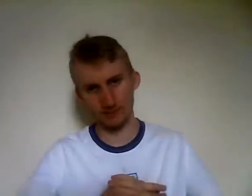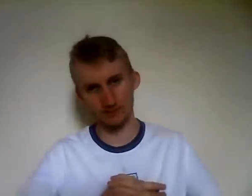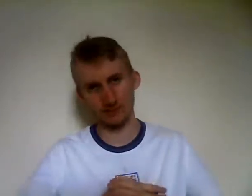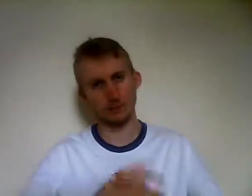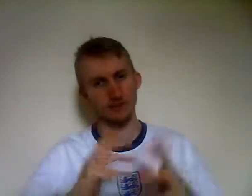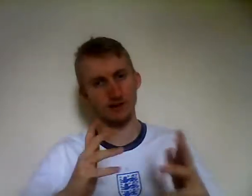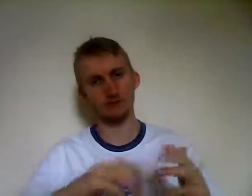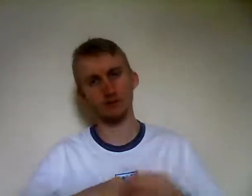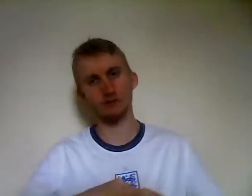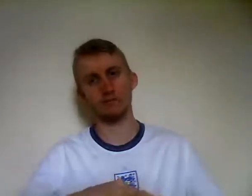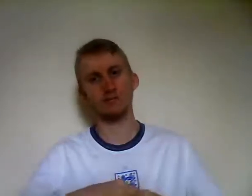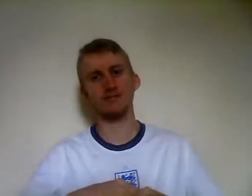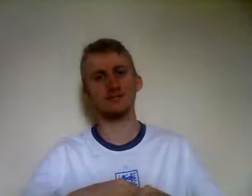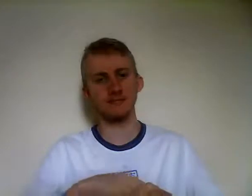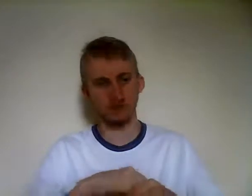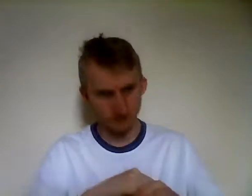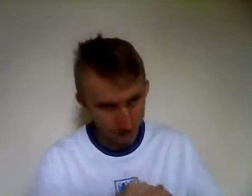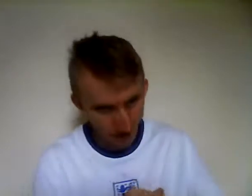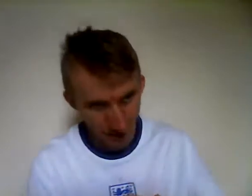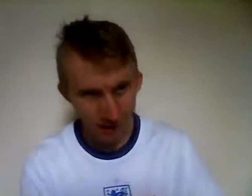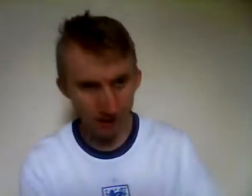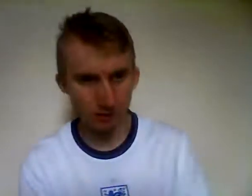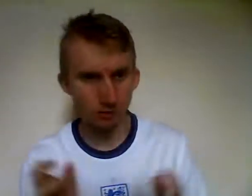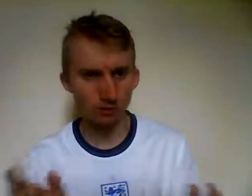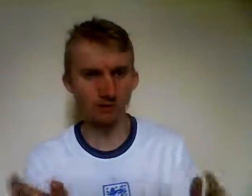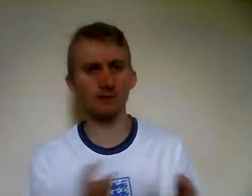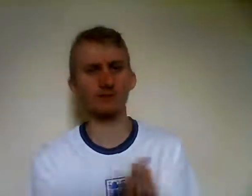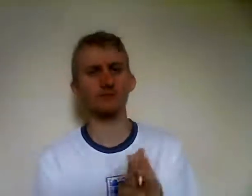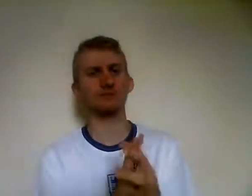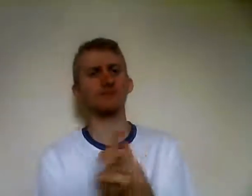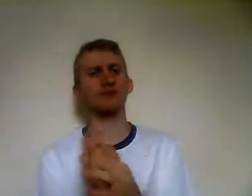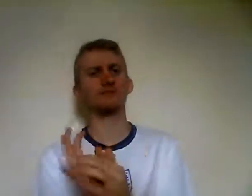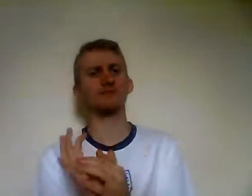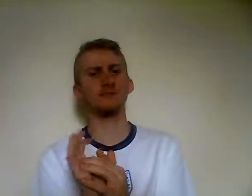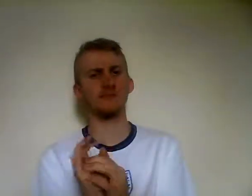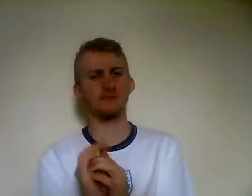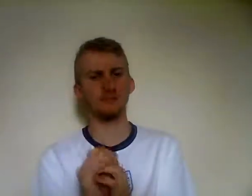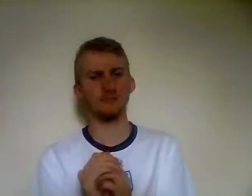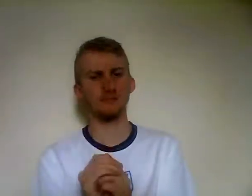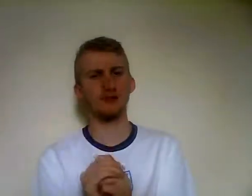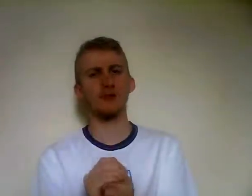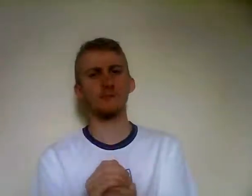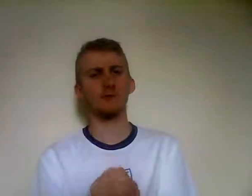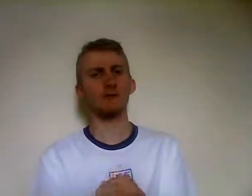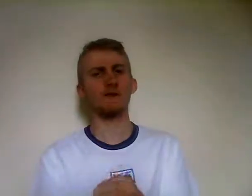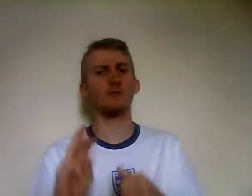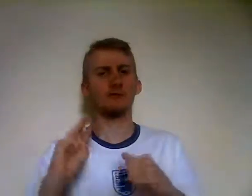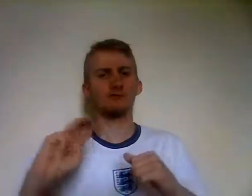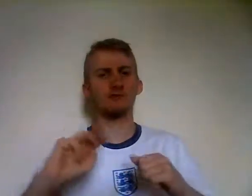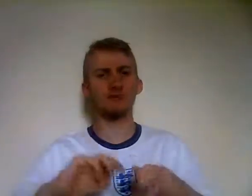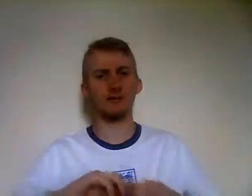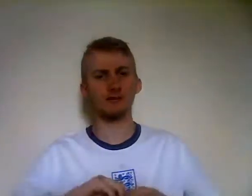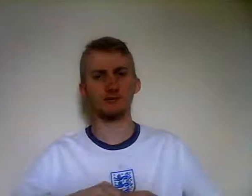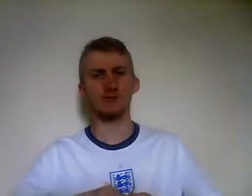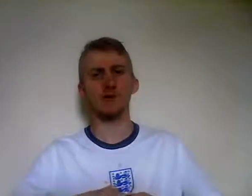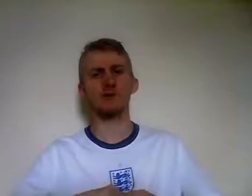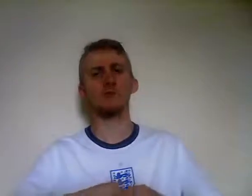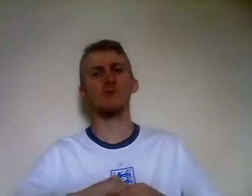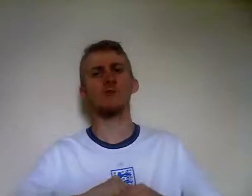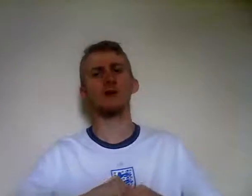to his various other businesses. Crawley started the 2006-07 season by winning their opening 3 games and all but wiped out